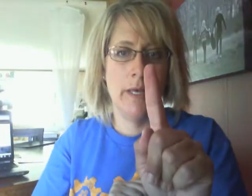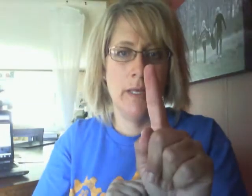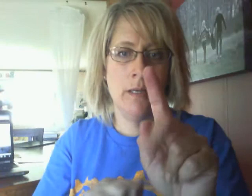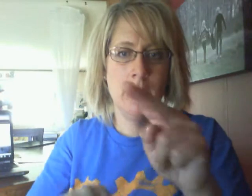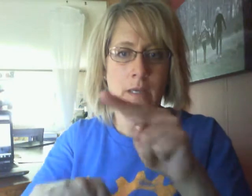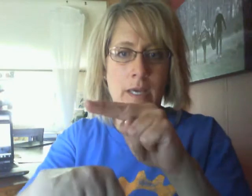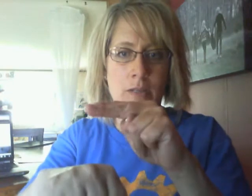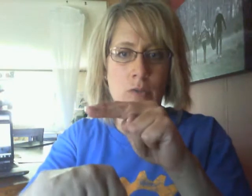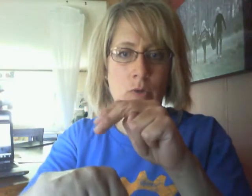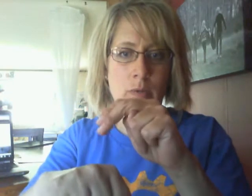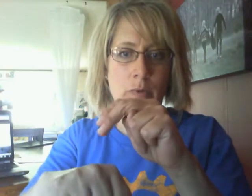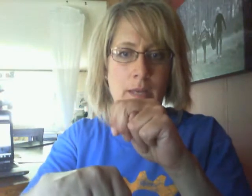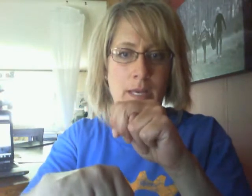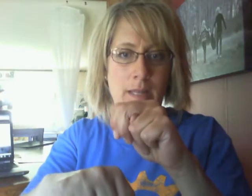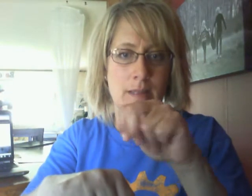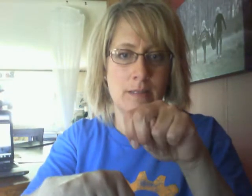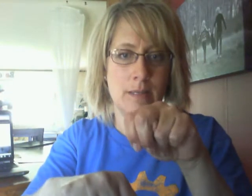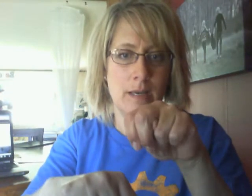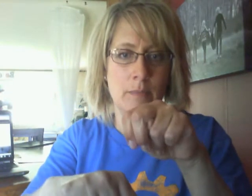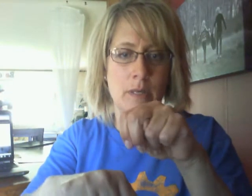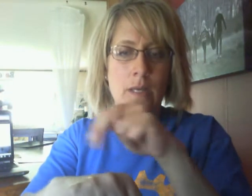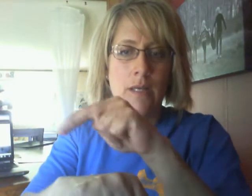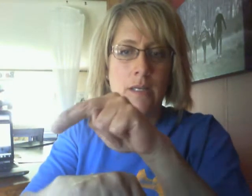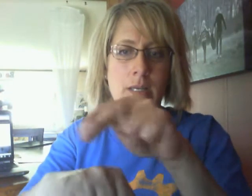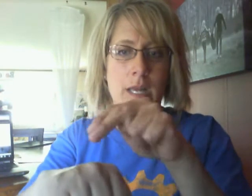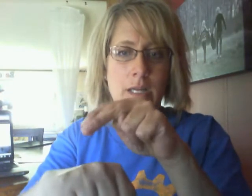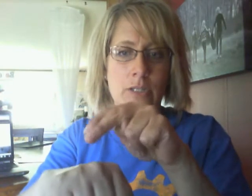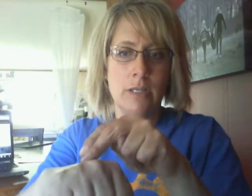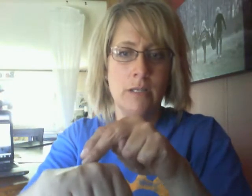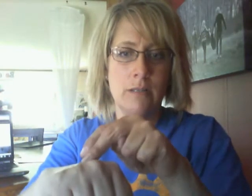one, again swirling with an N this time, nation,